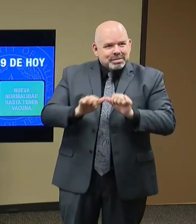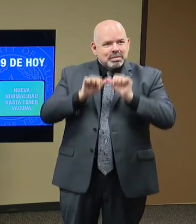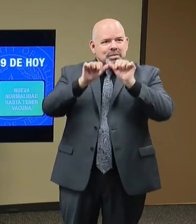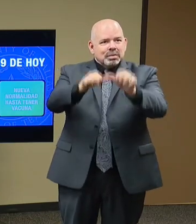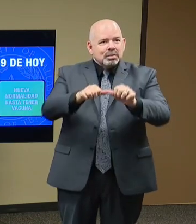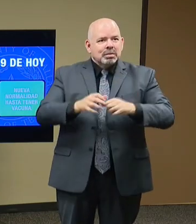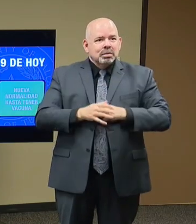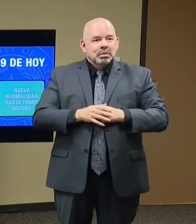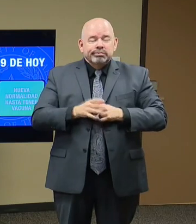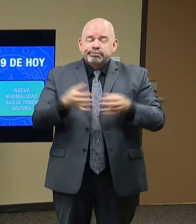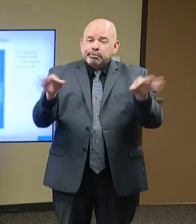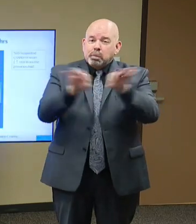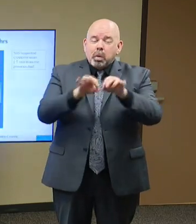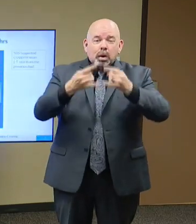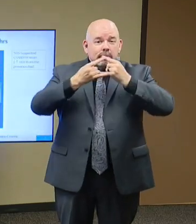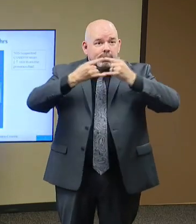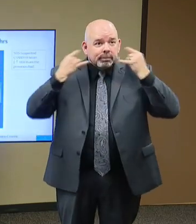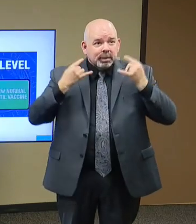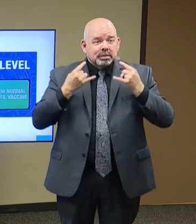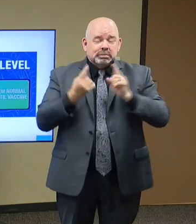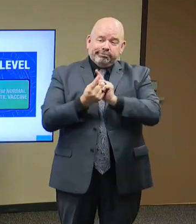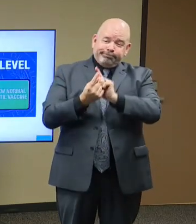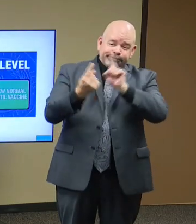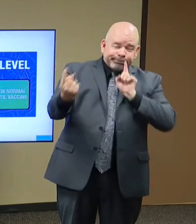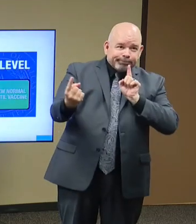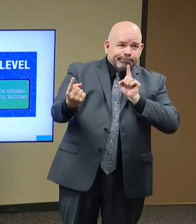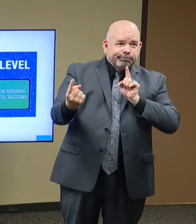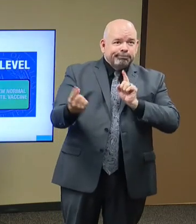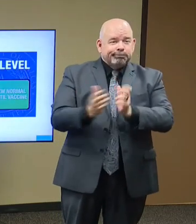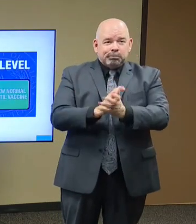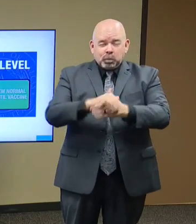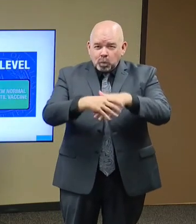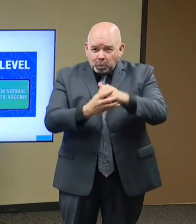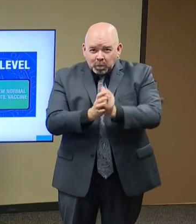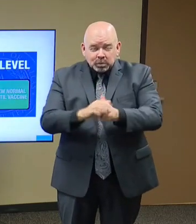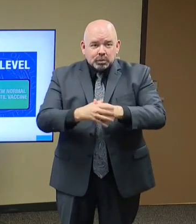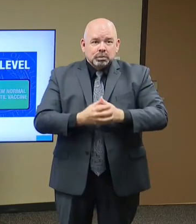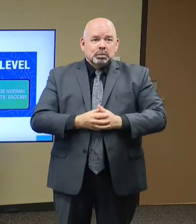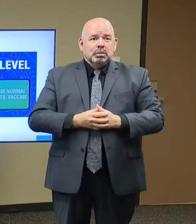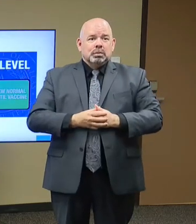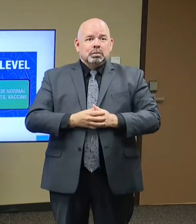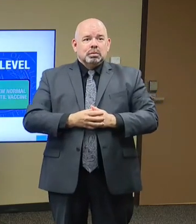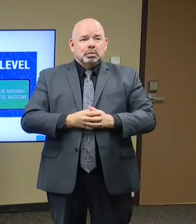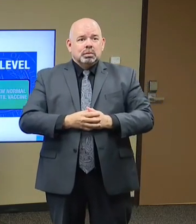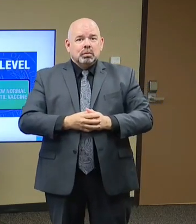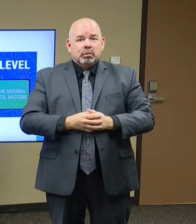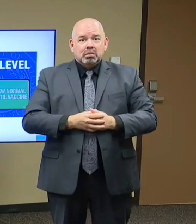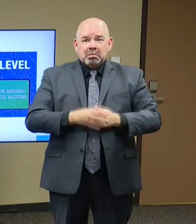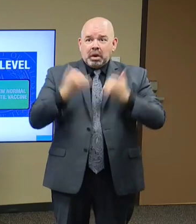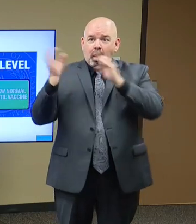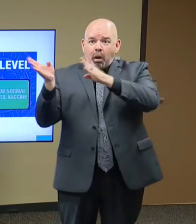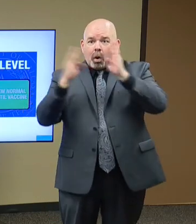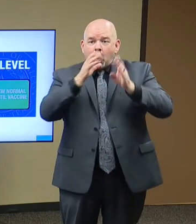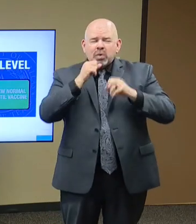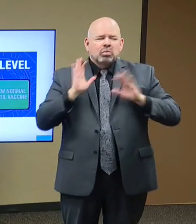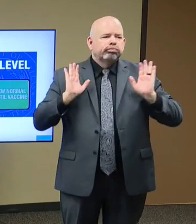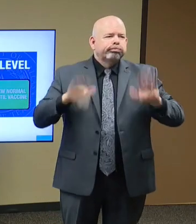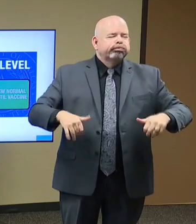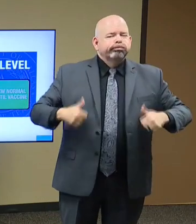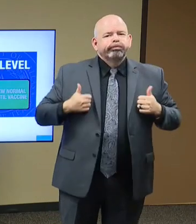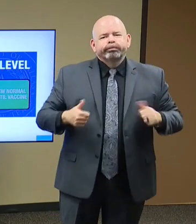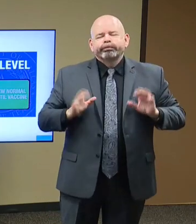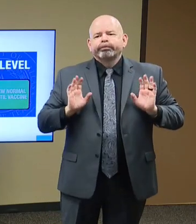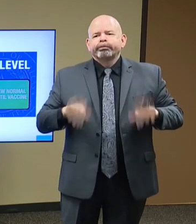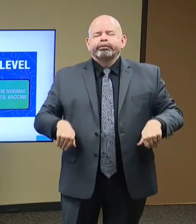and physical distancing and all of this. This does not at all mean that we can let up. I just want to, the judge went through